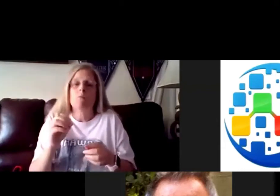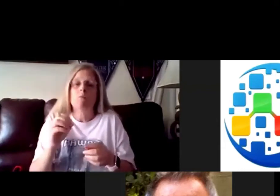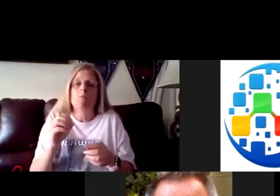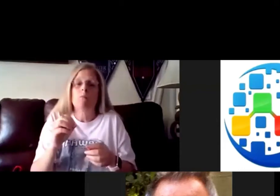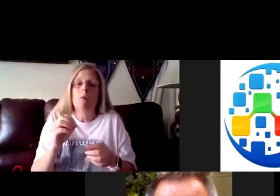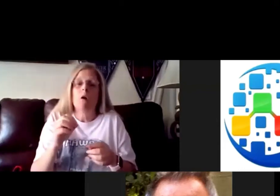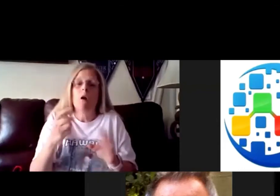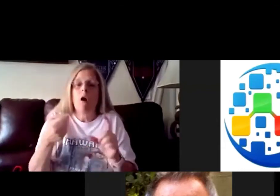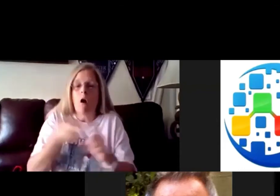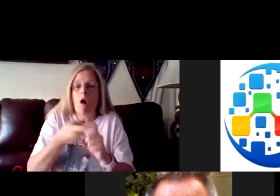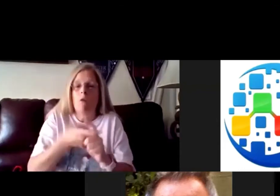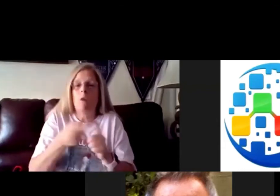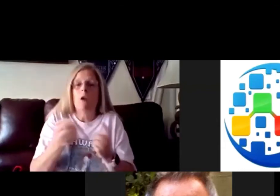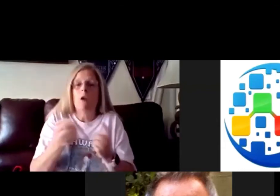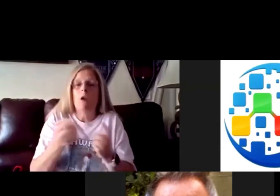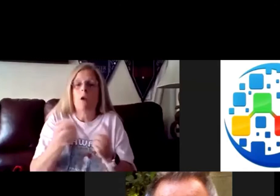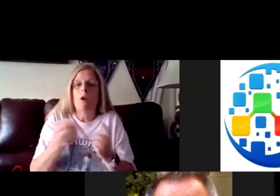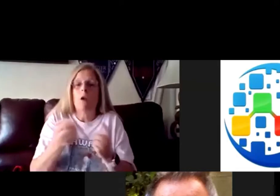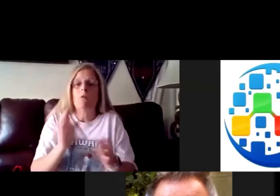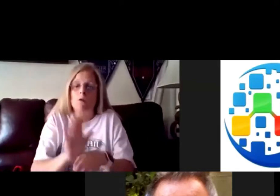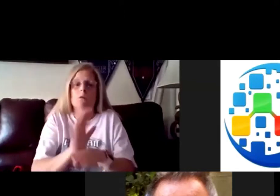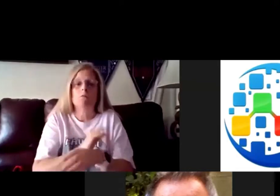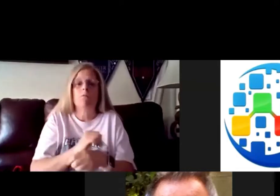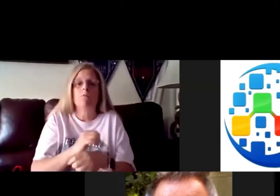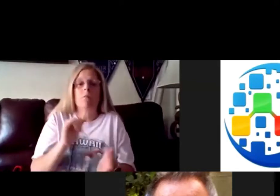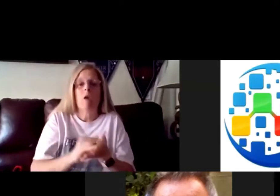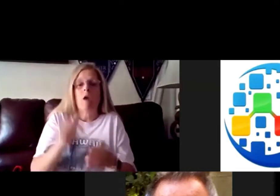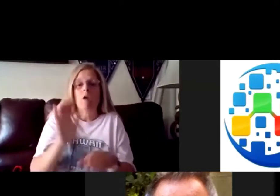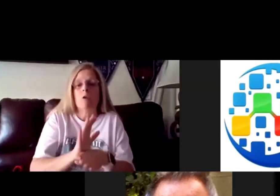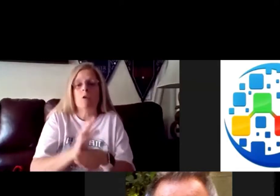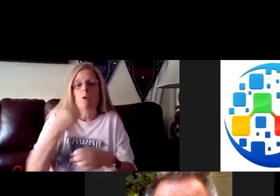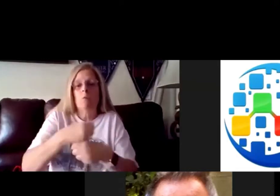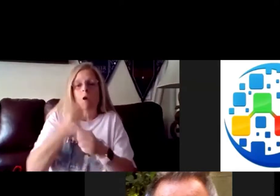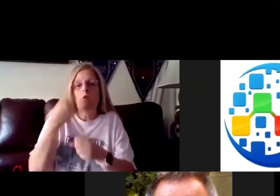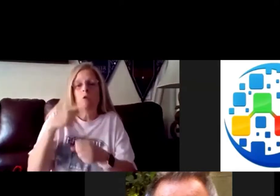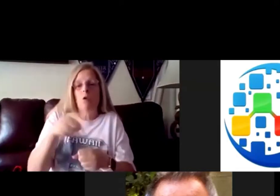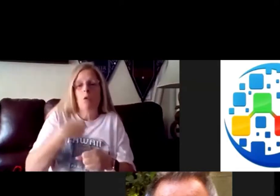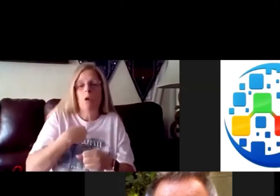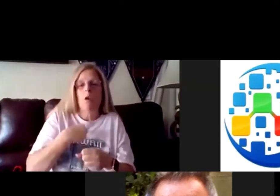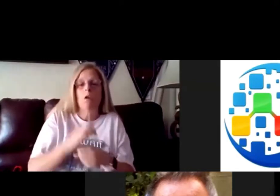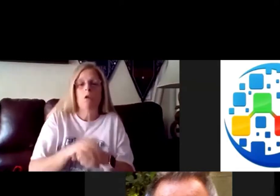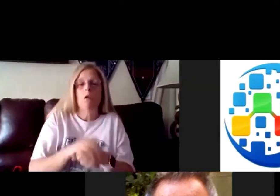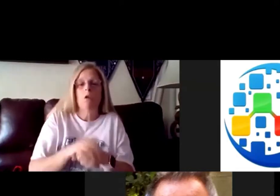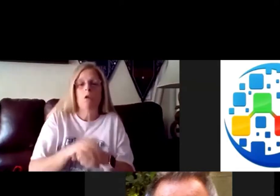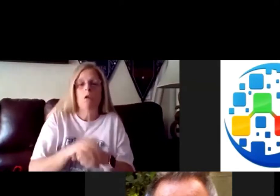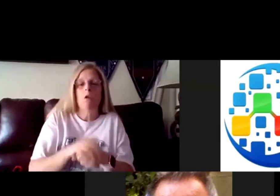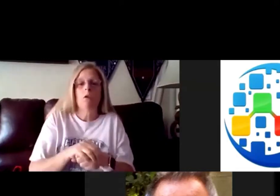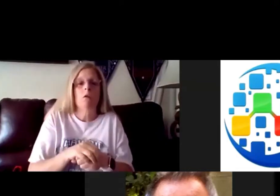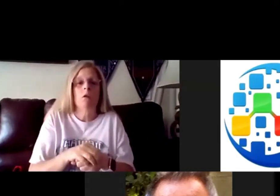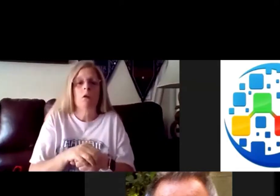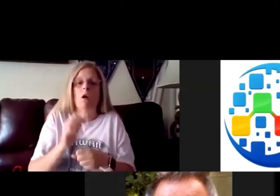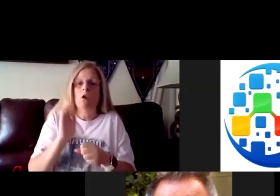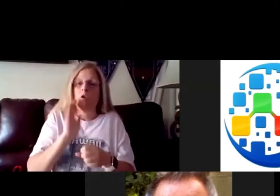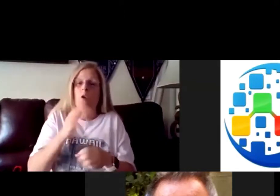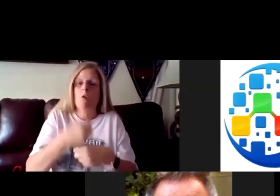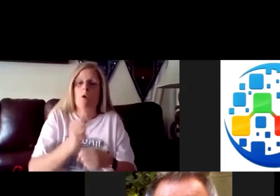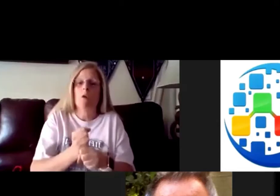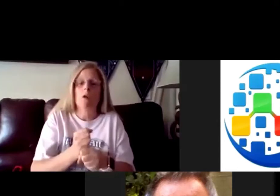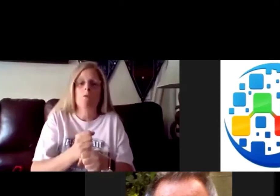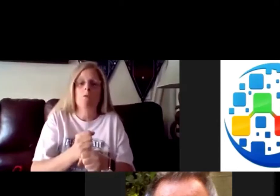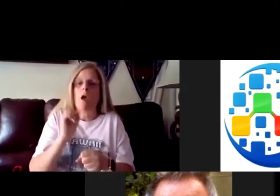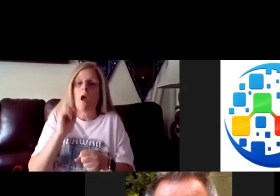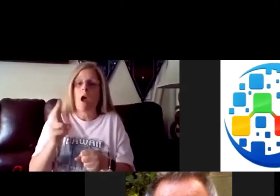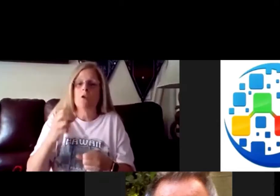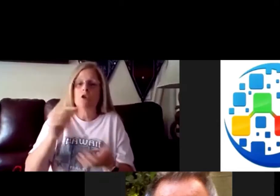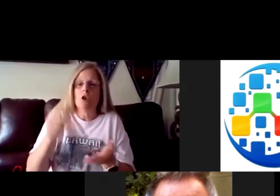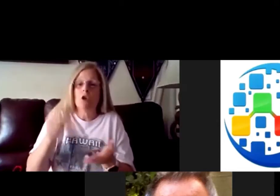automated business. And that business was made for you and I so that we will make money. And Ash Mufareh guarantees that you will